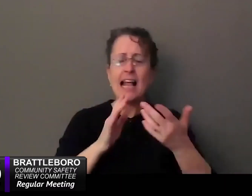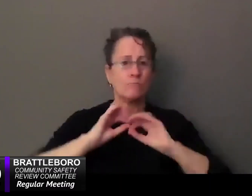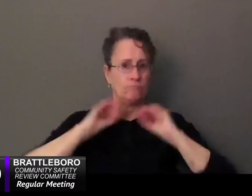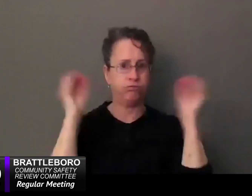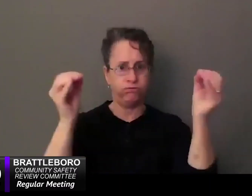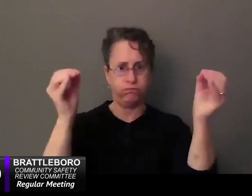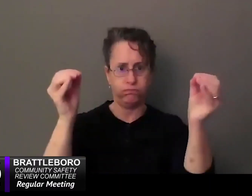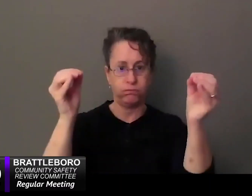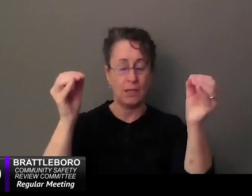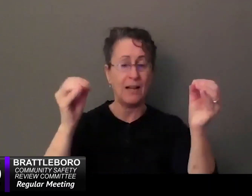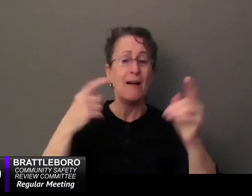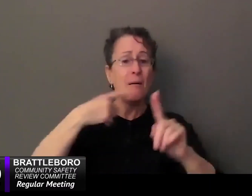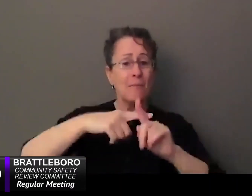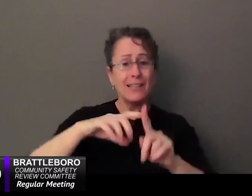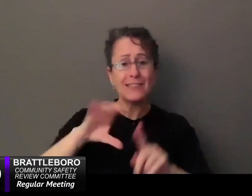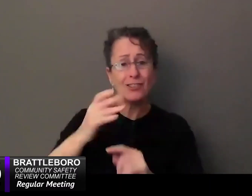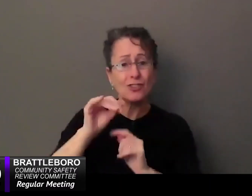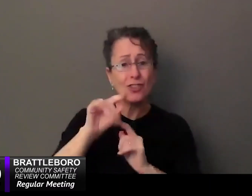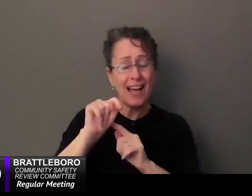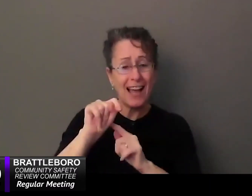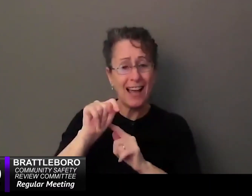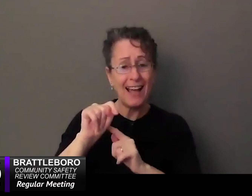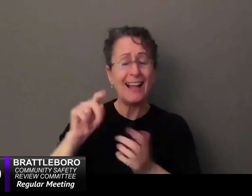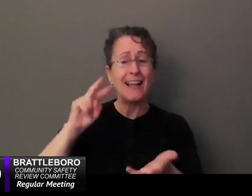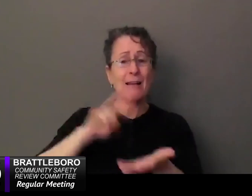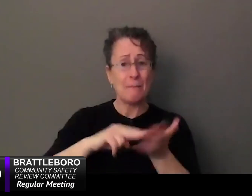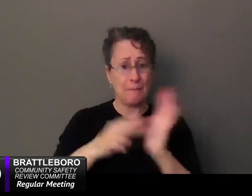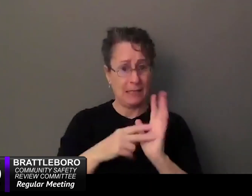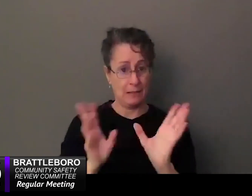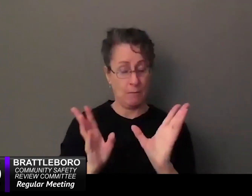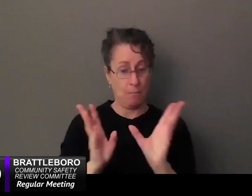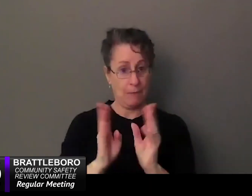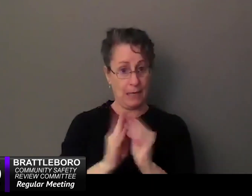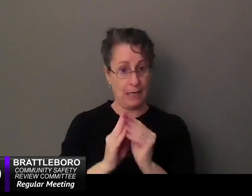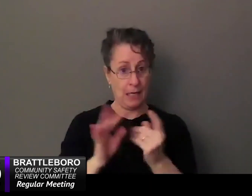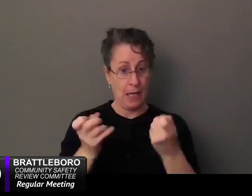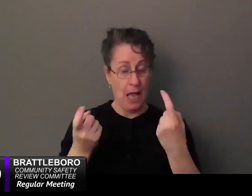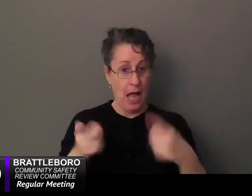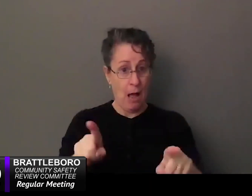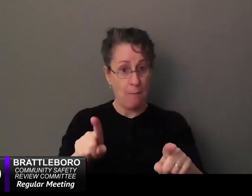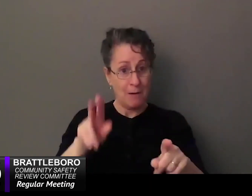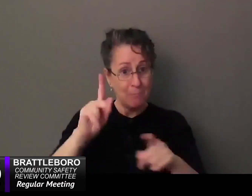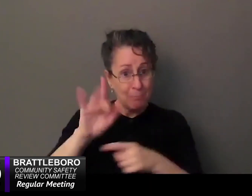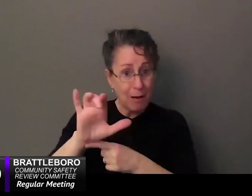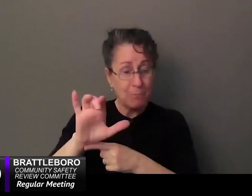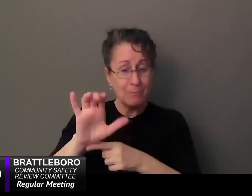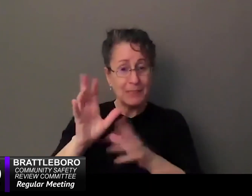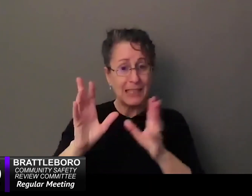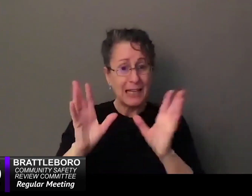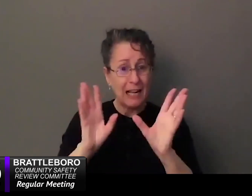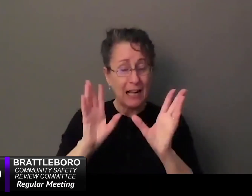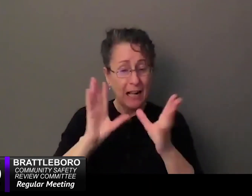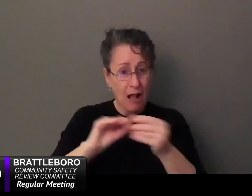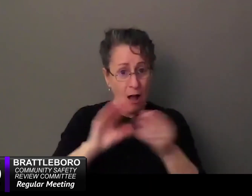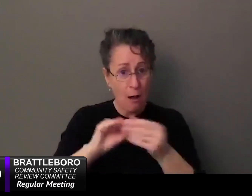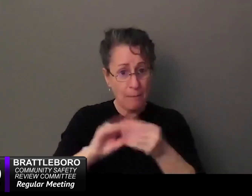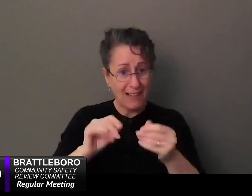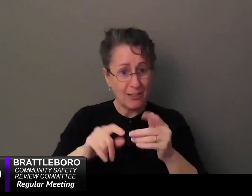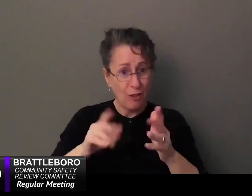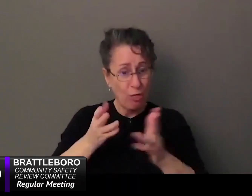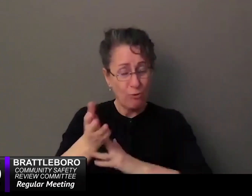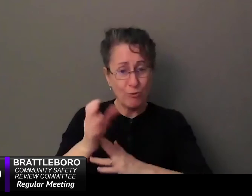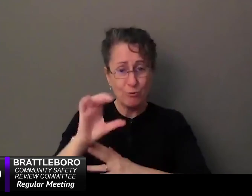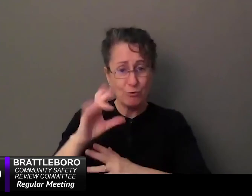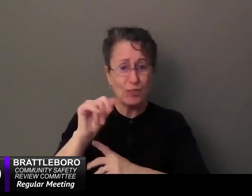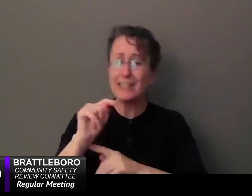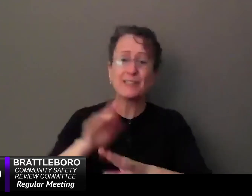is not a space where everyone in the meeting is able to make public comment the same way that they would while raising their hands. So I think because